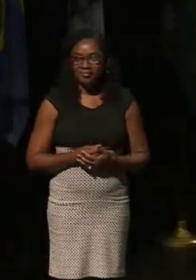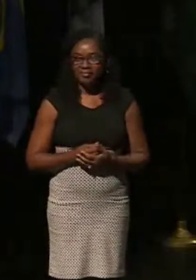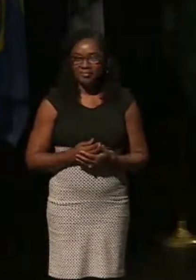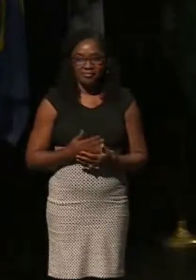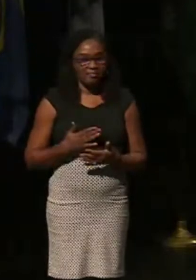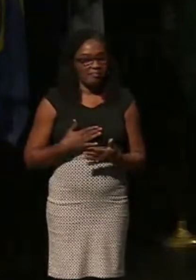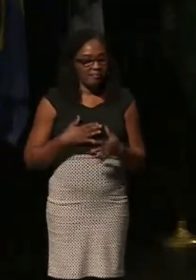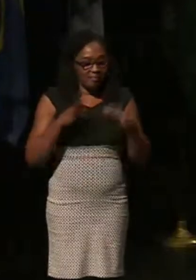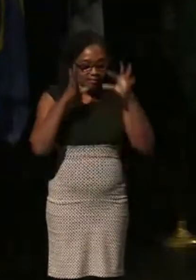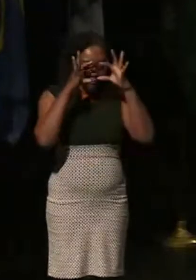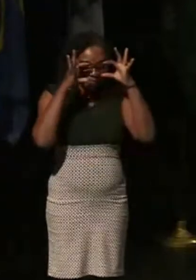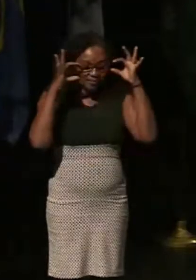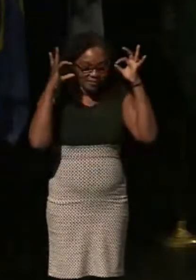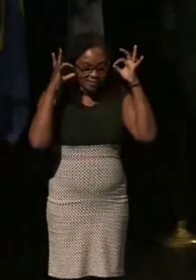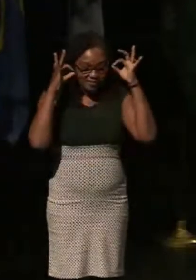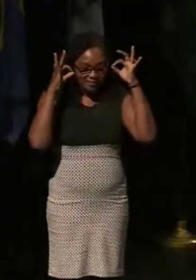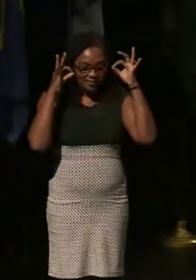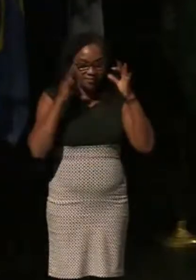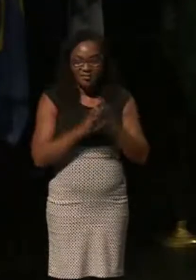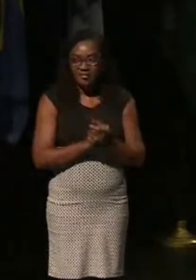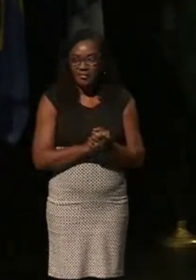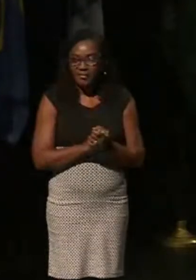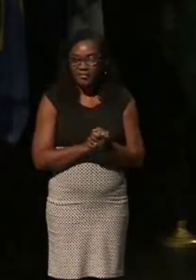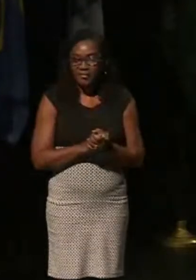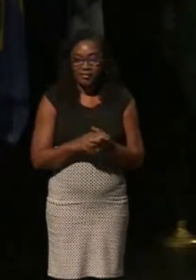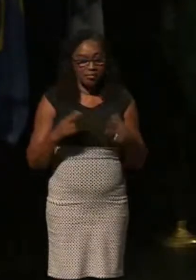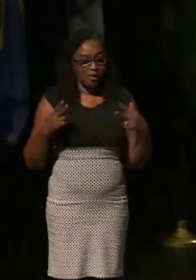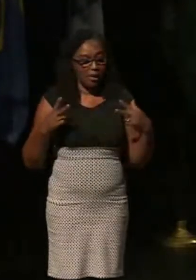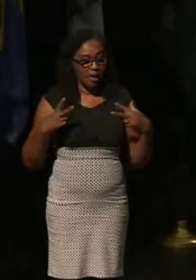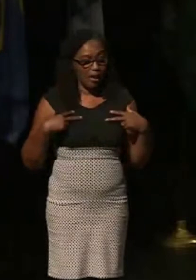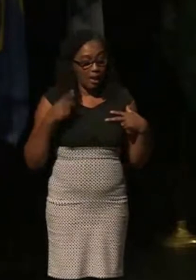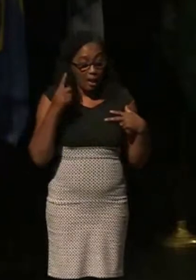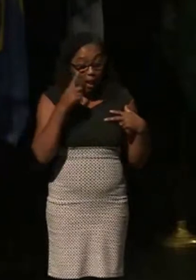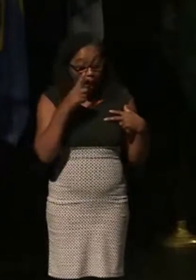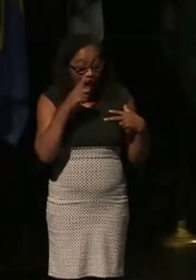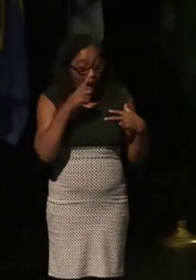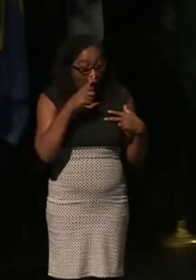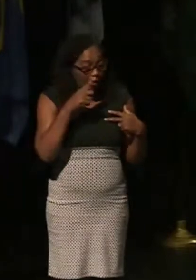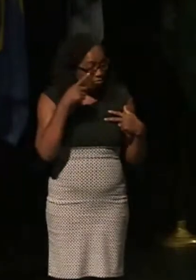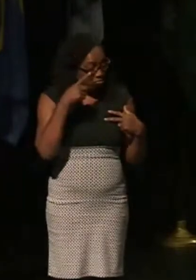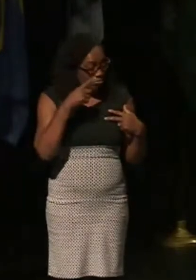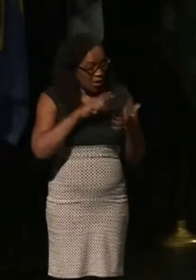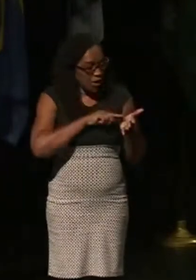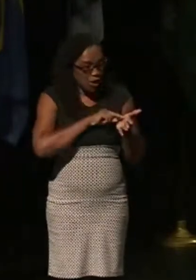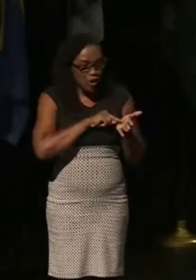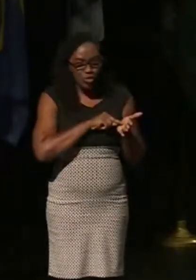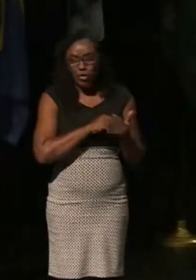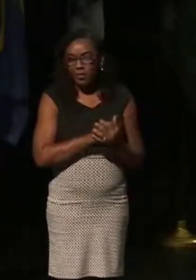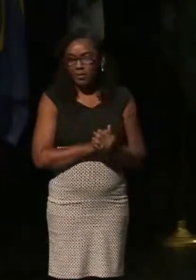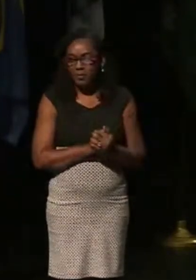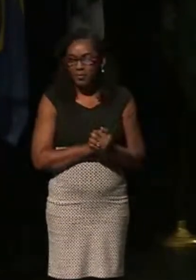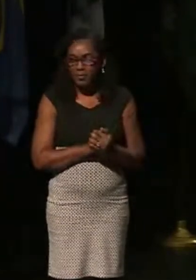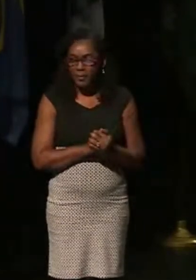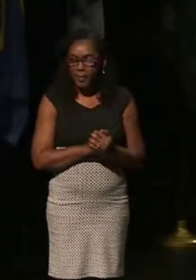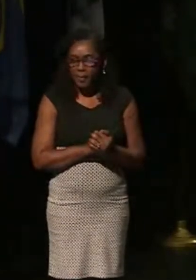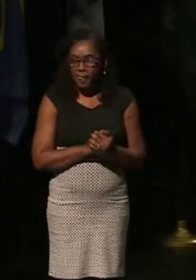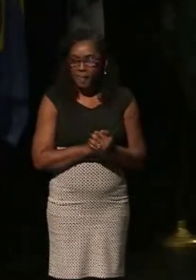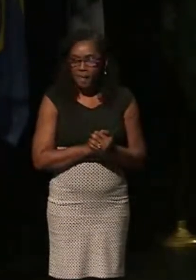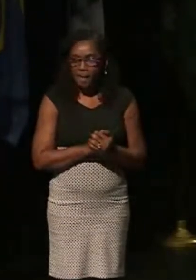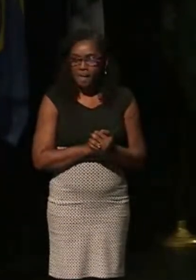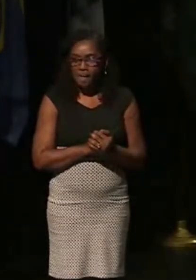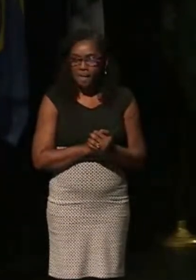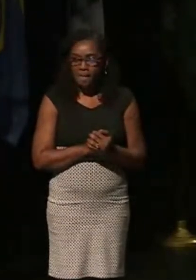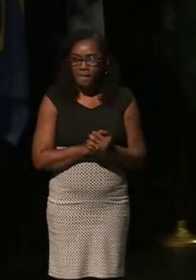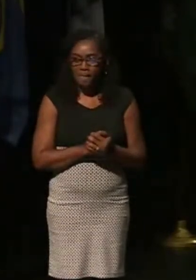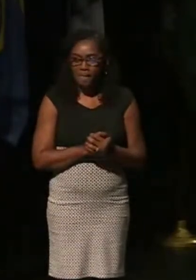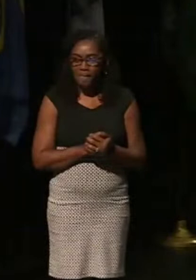wear today. I had eye surgery about a week and a half ago. I'm fine, but